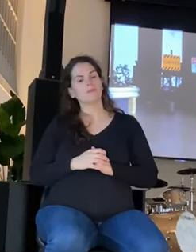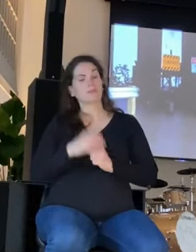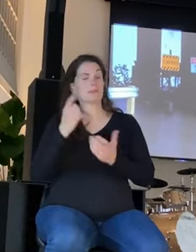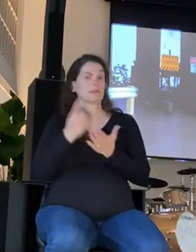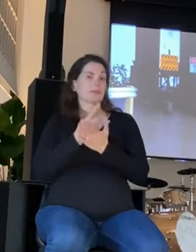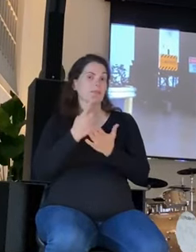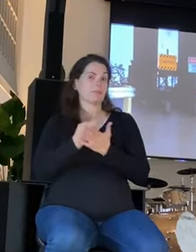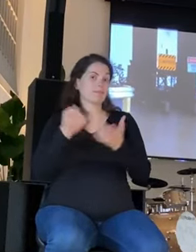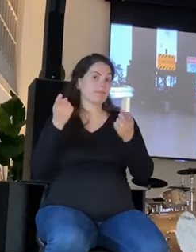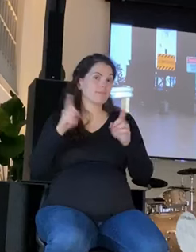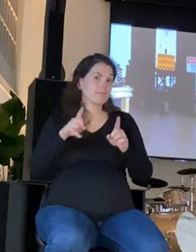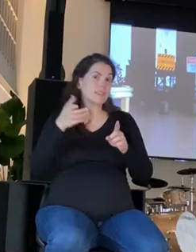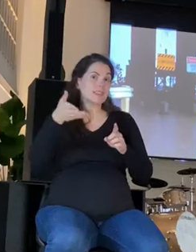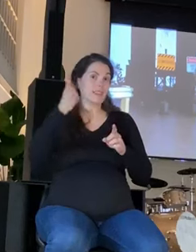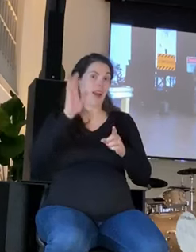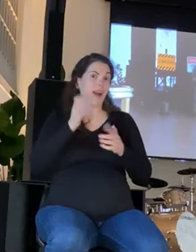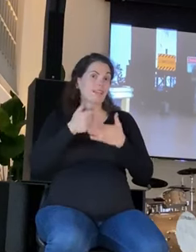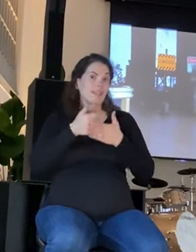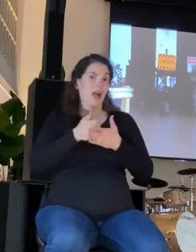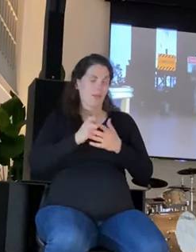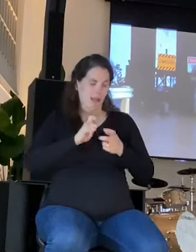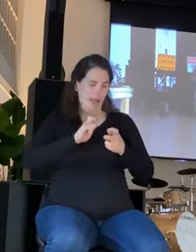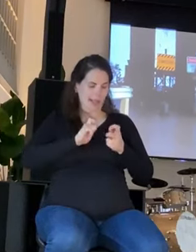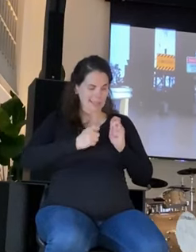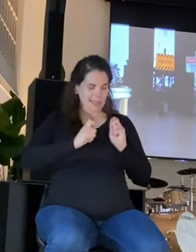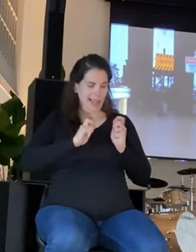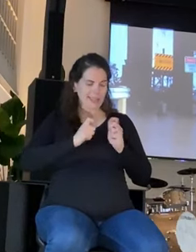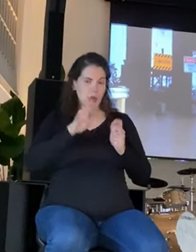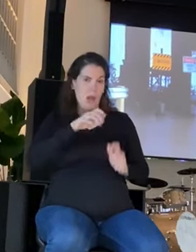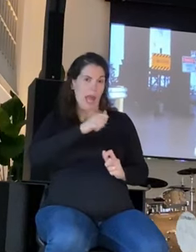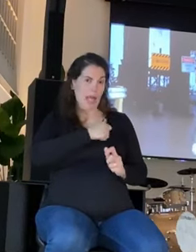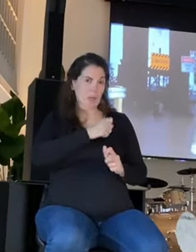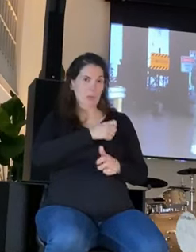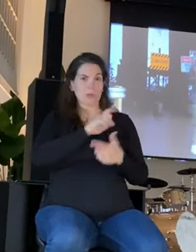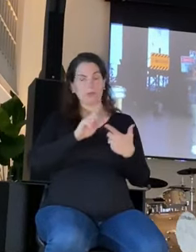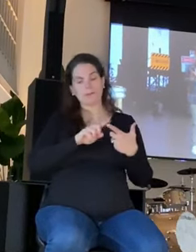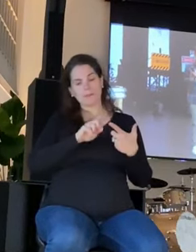with little things on the inside. Attitudes,